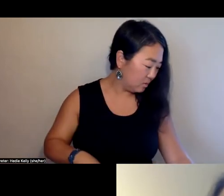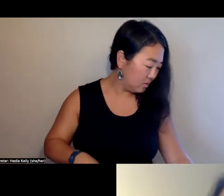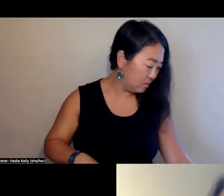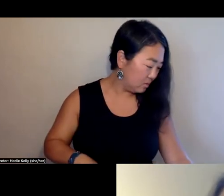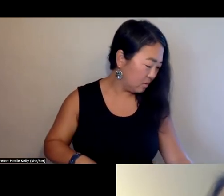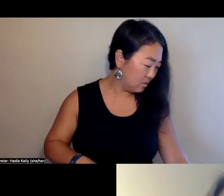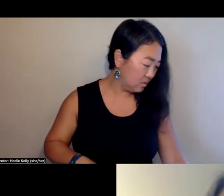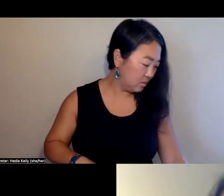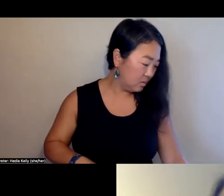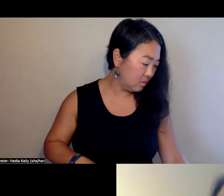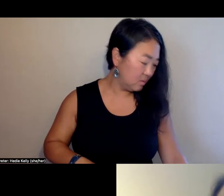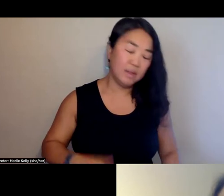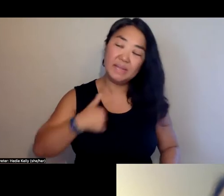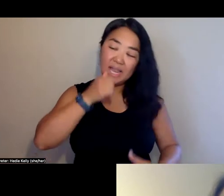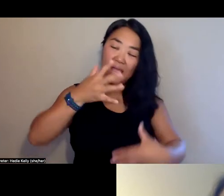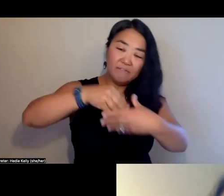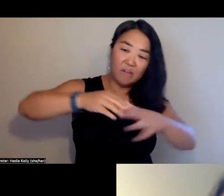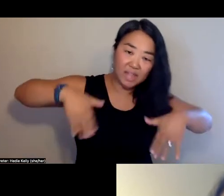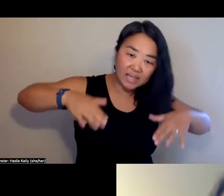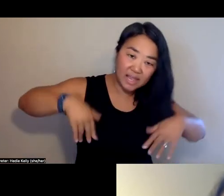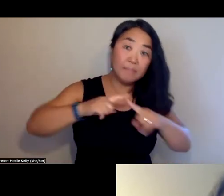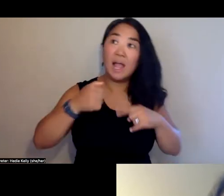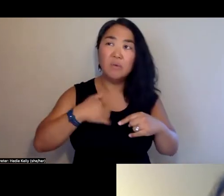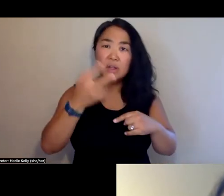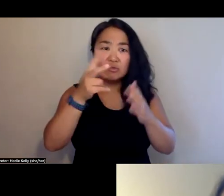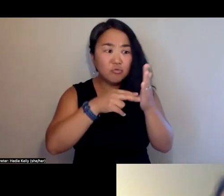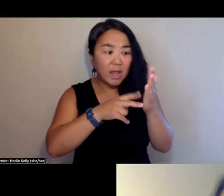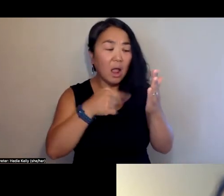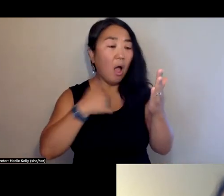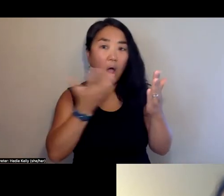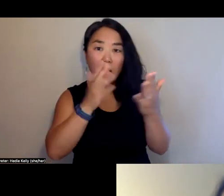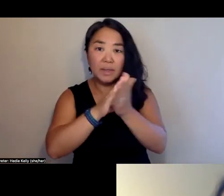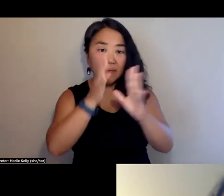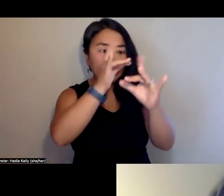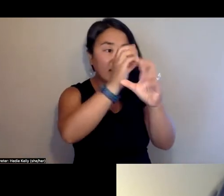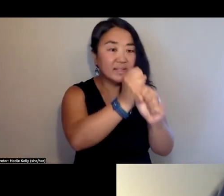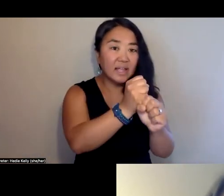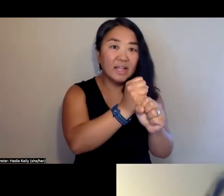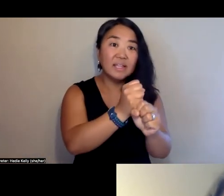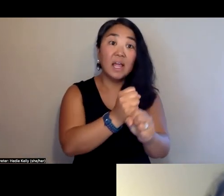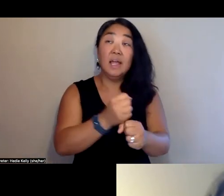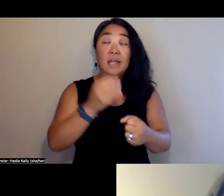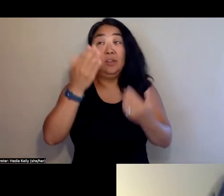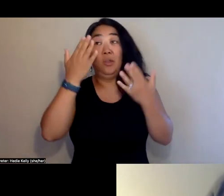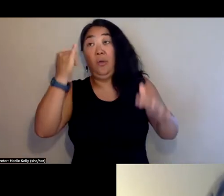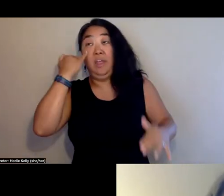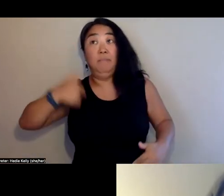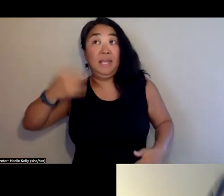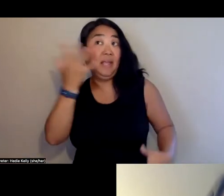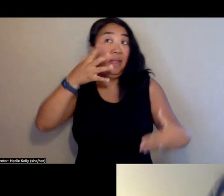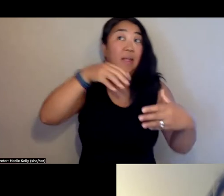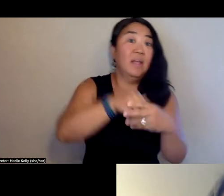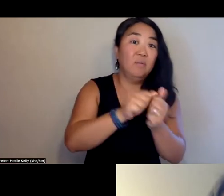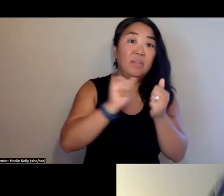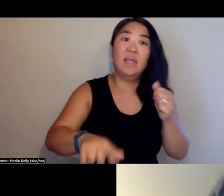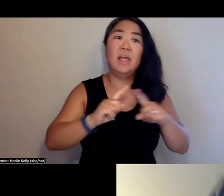I haven't taken part in any of this, but I was fascinated when I read about it, and who knows if I'll ever do any of it. but I have